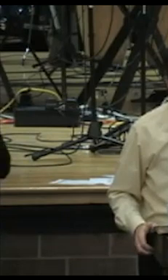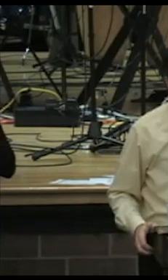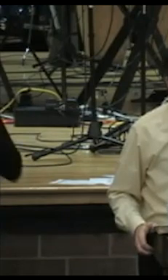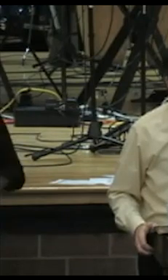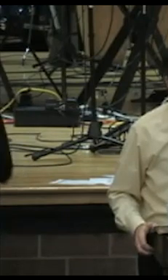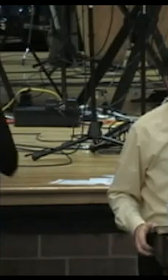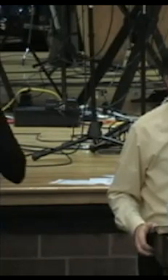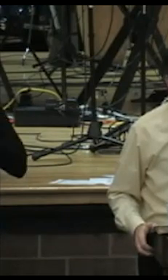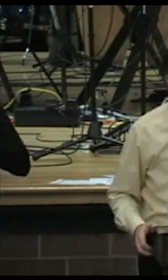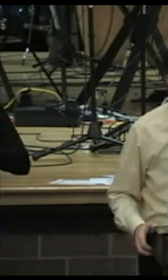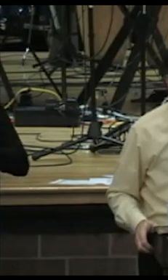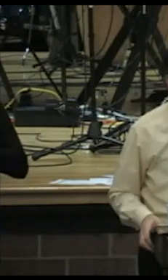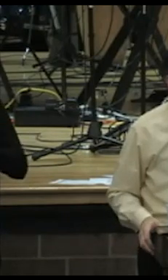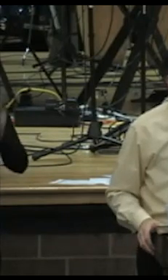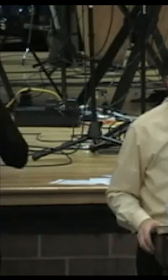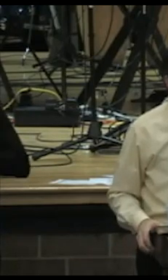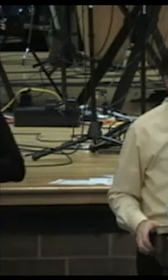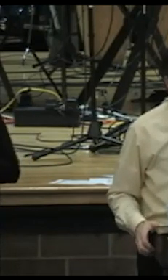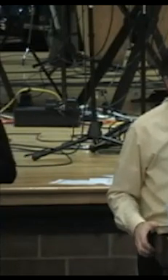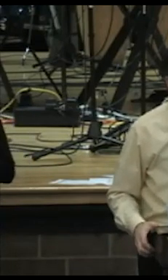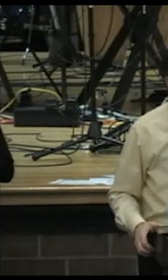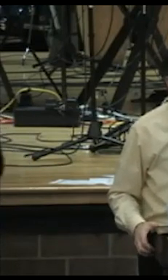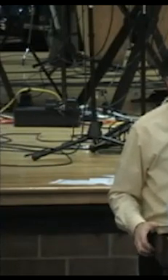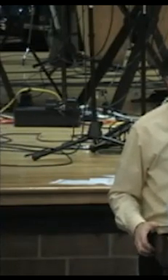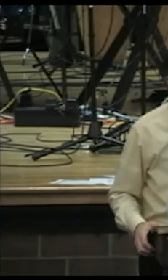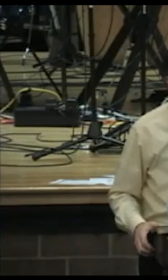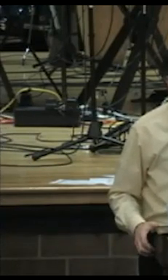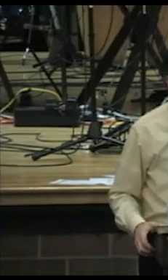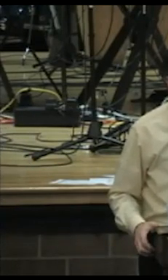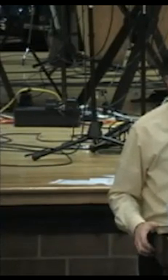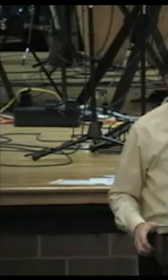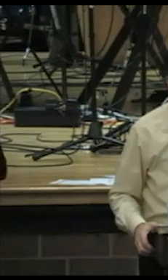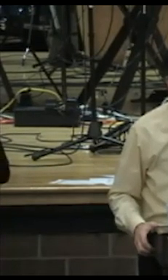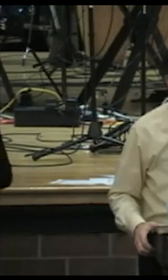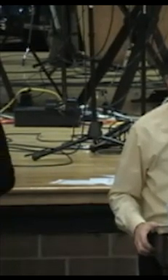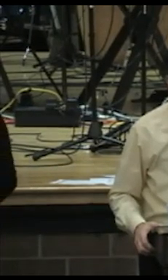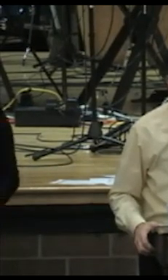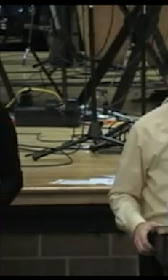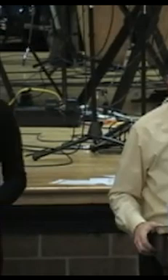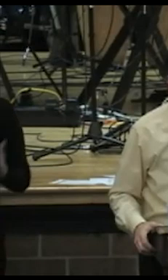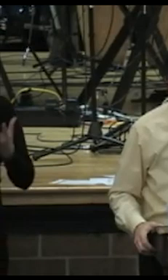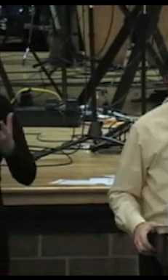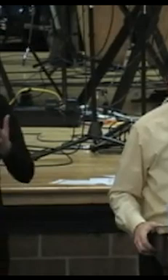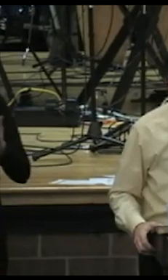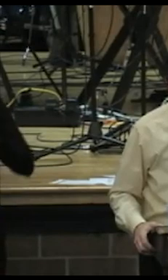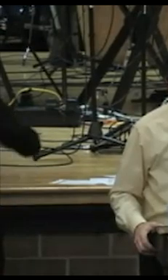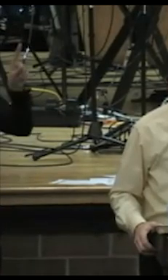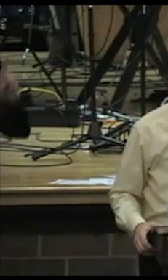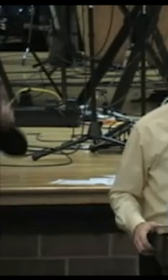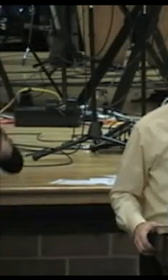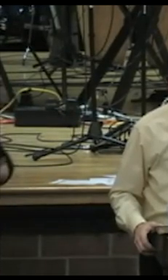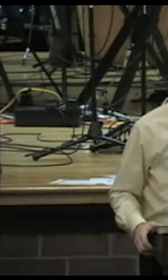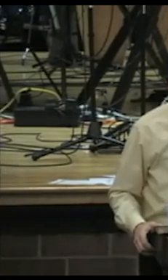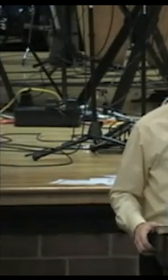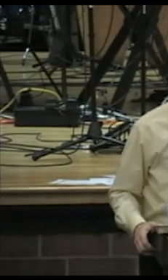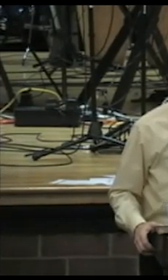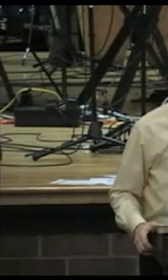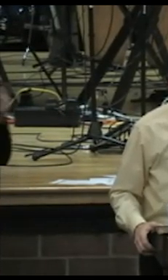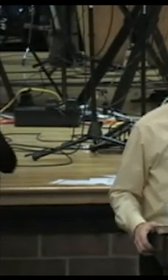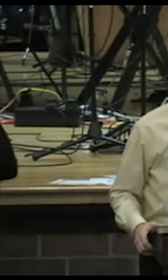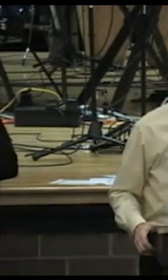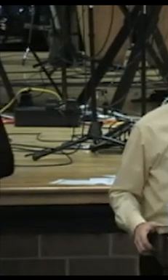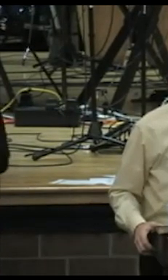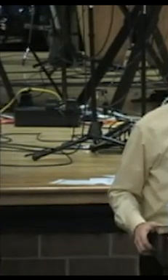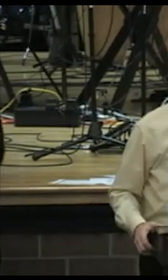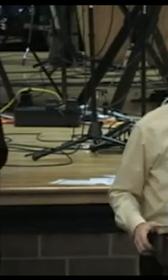want people to know that Victory Assembly of God, that we're the bee's knees in the cat's pajamas. I mean, I want them to see Jesus.